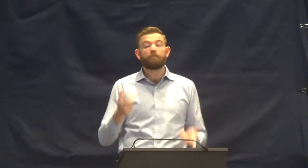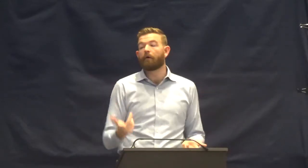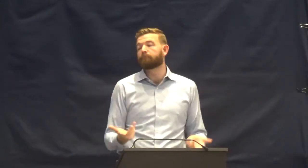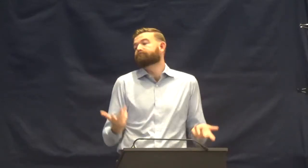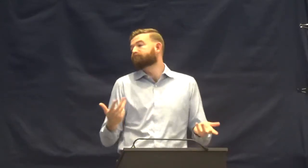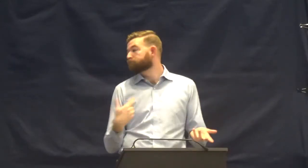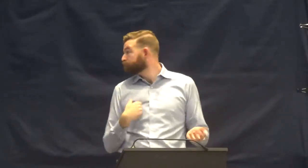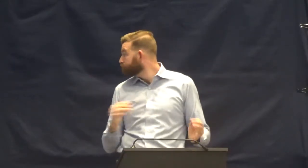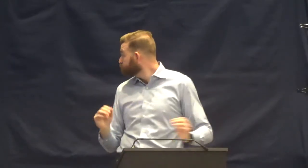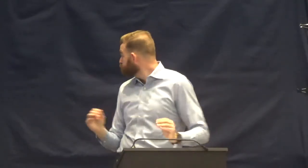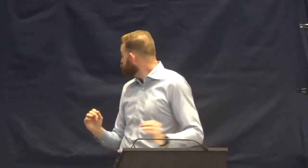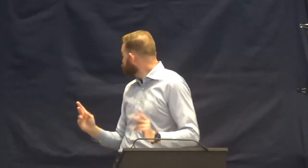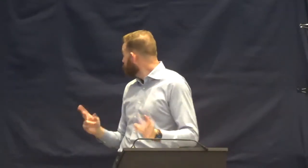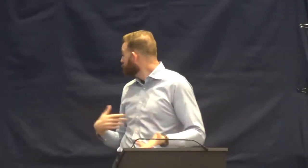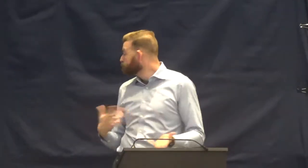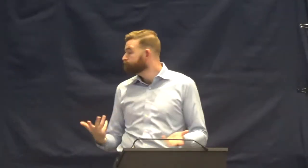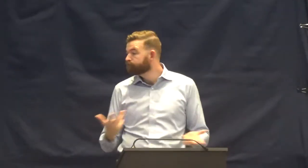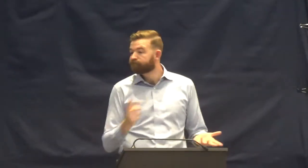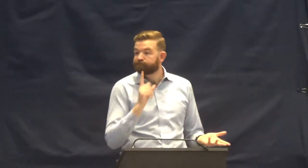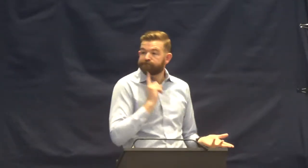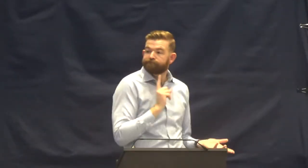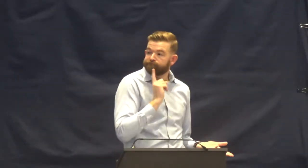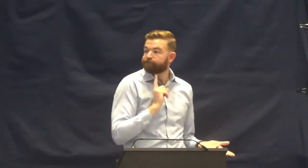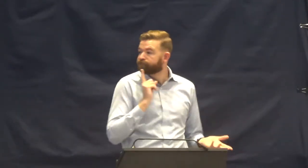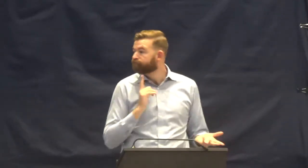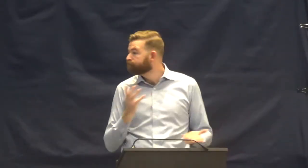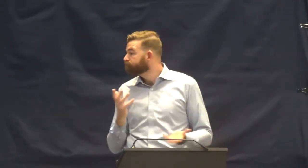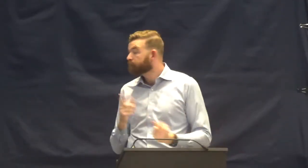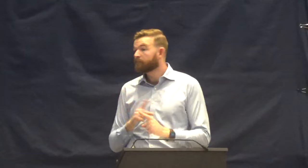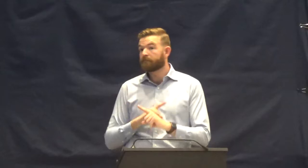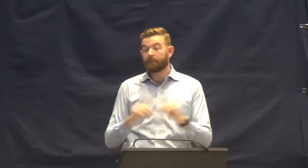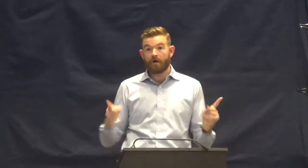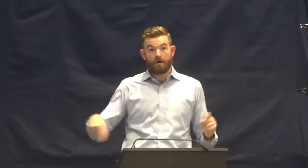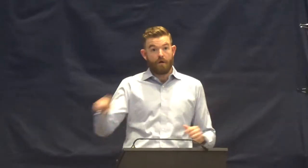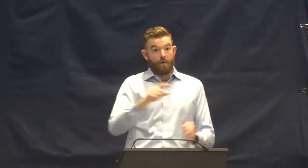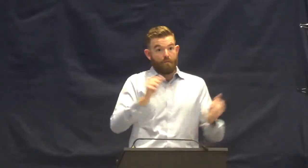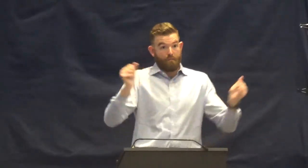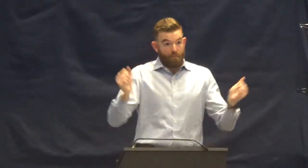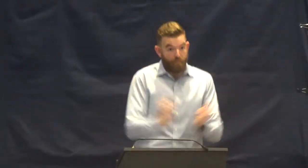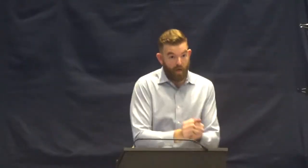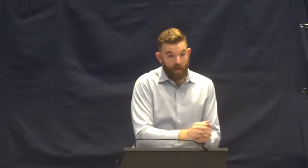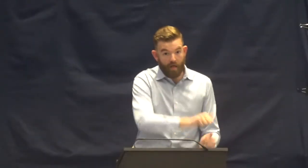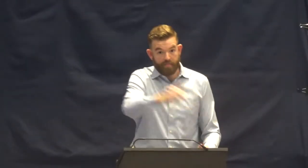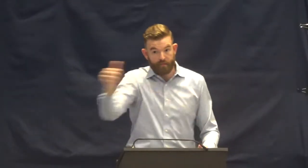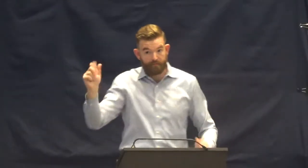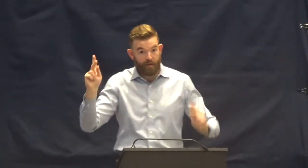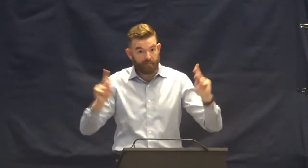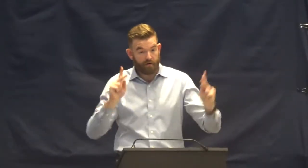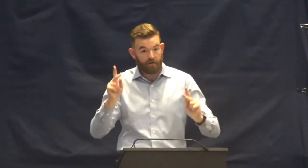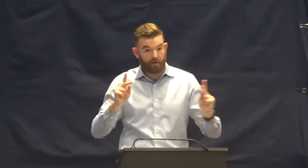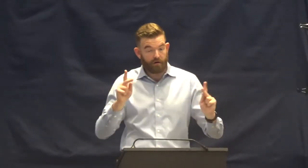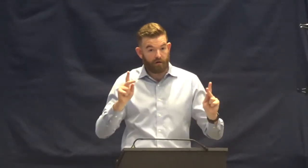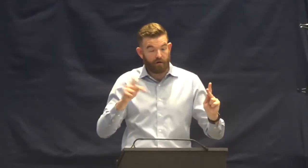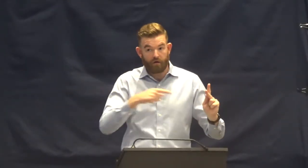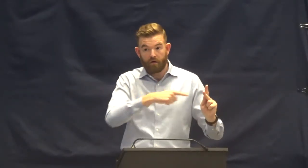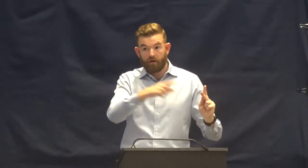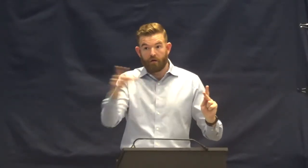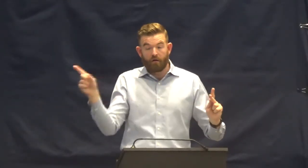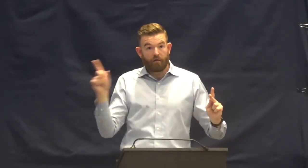If you stayed home by yourself, without anybody else around, you say, well, I'm lonesome. But when you're with a